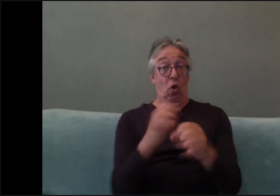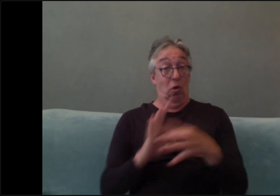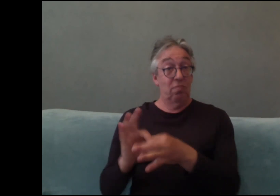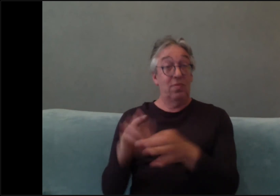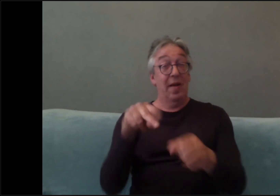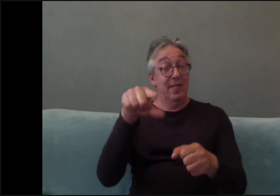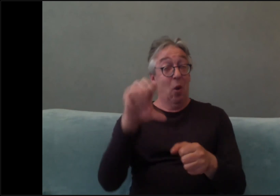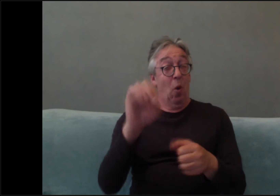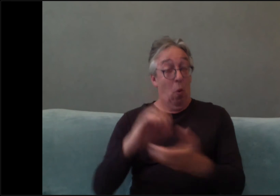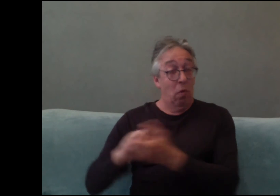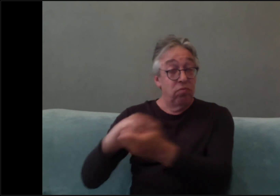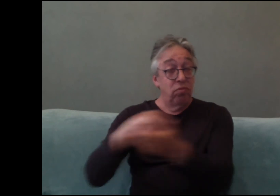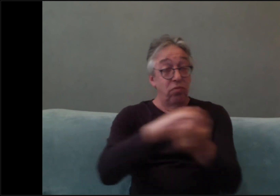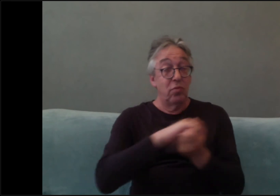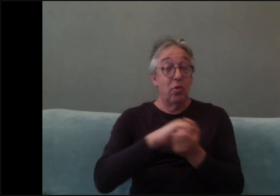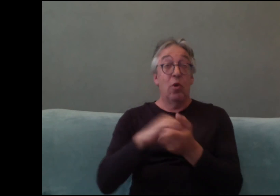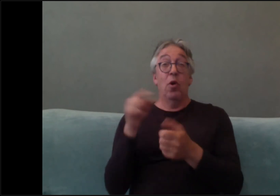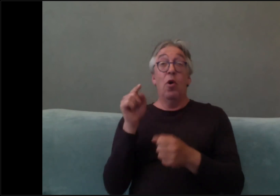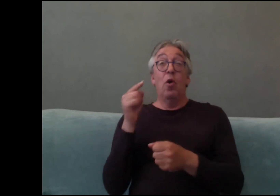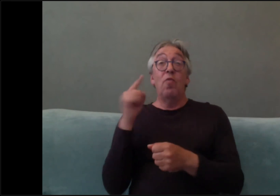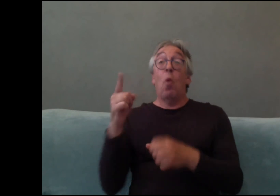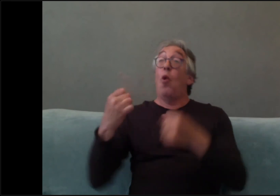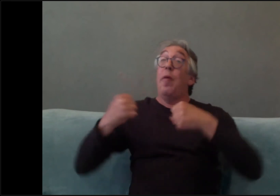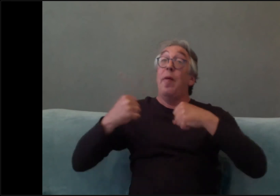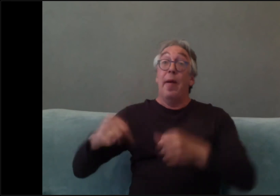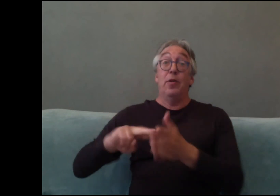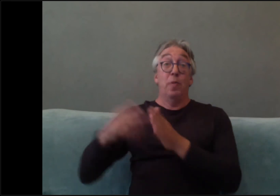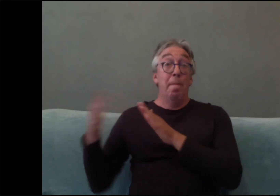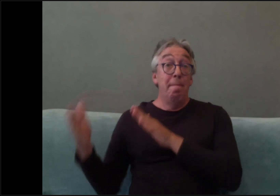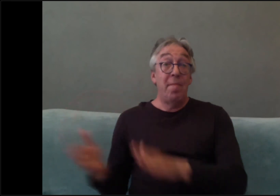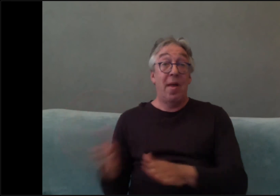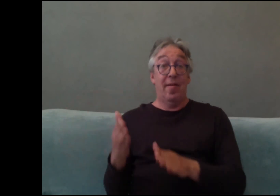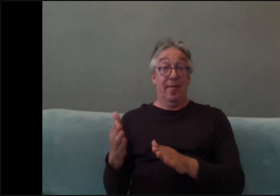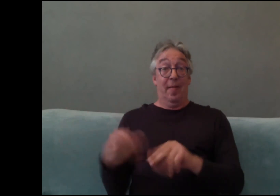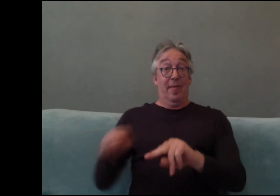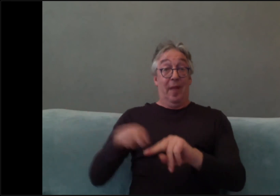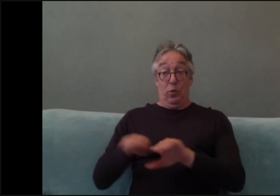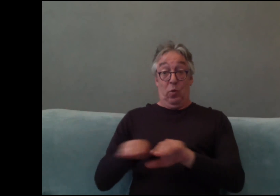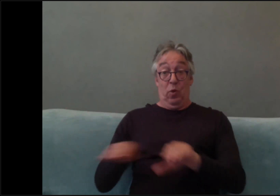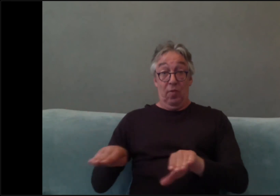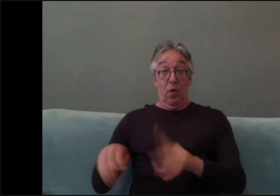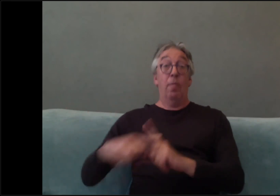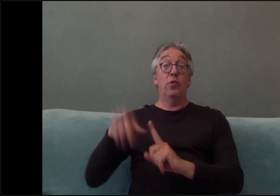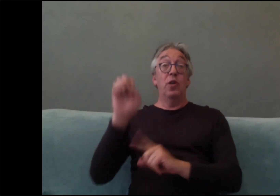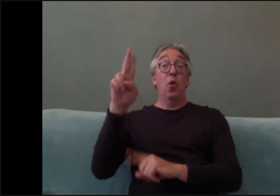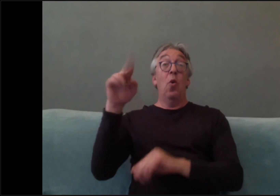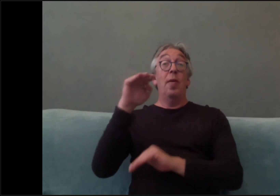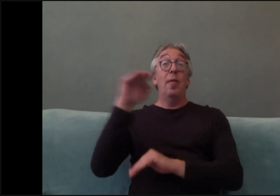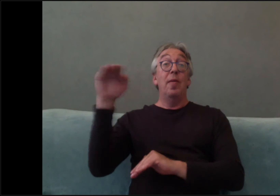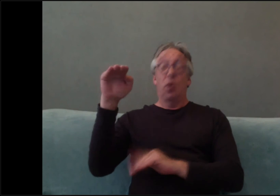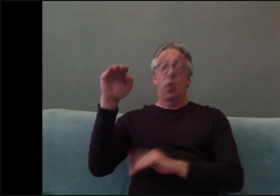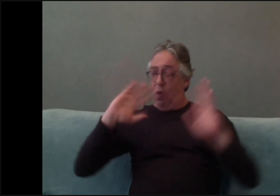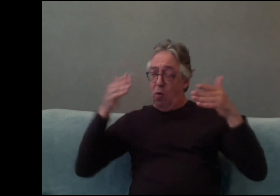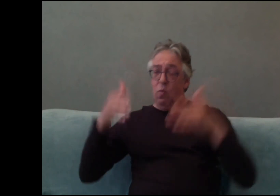of social rights, both nationally and at EU level, with a clear focus on the eradication